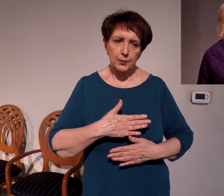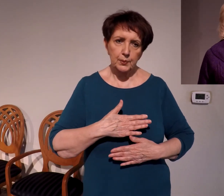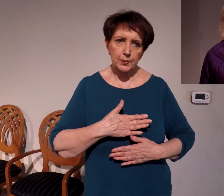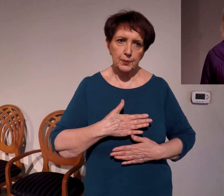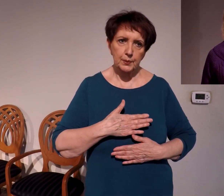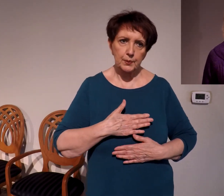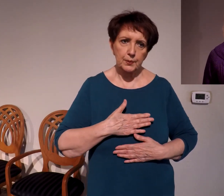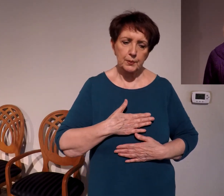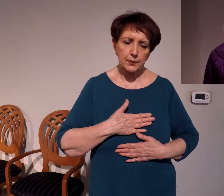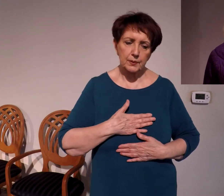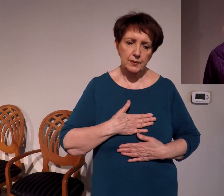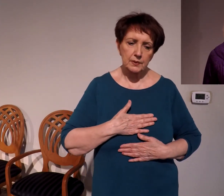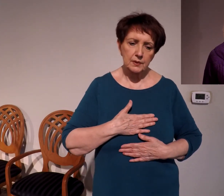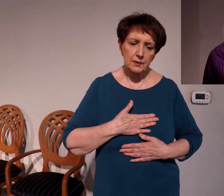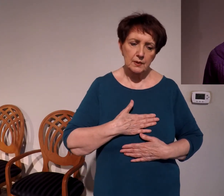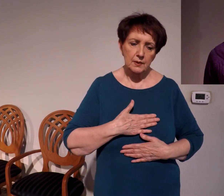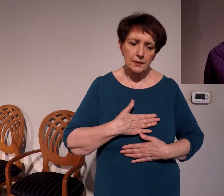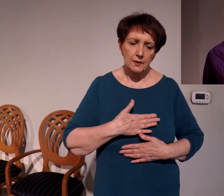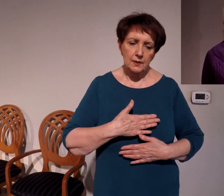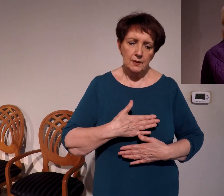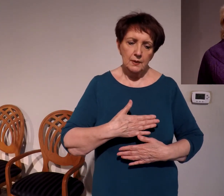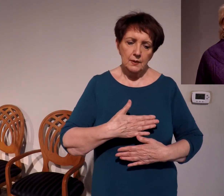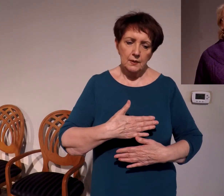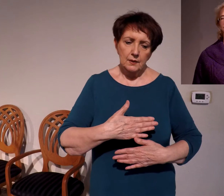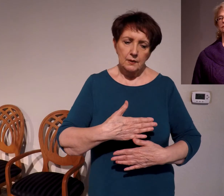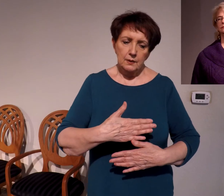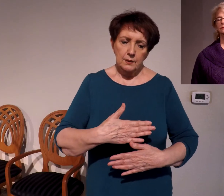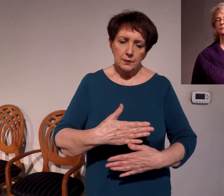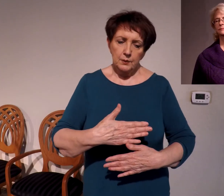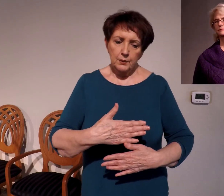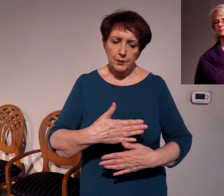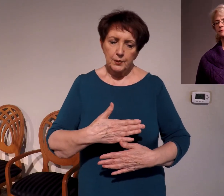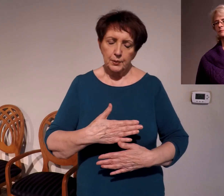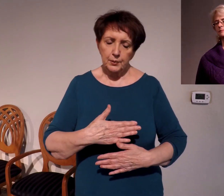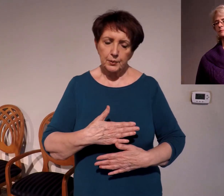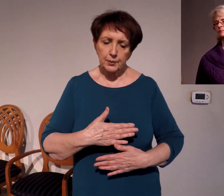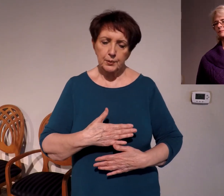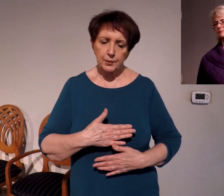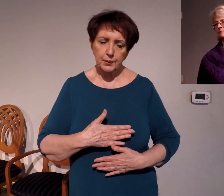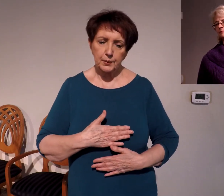out. That breath is always available.